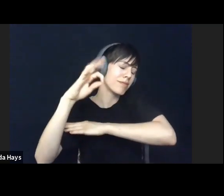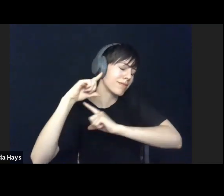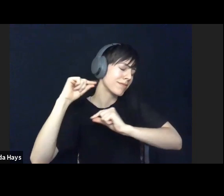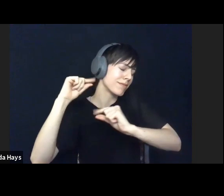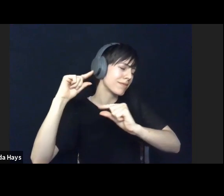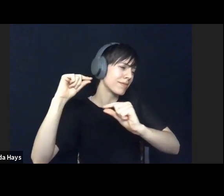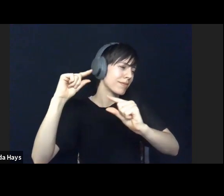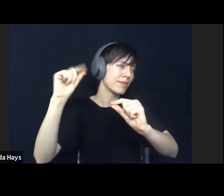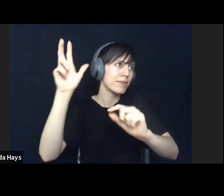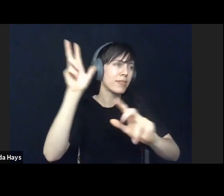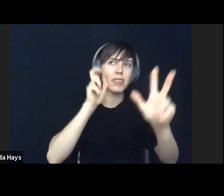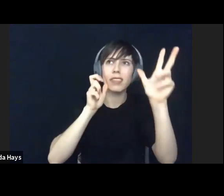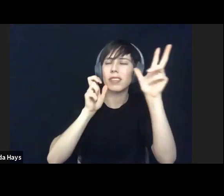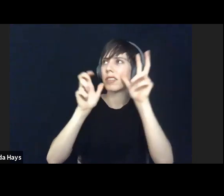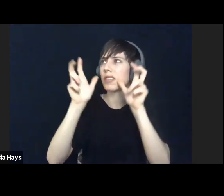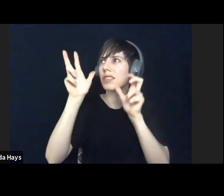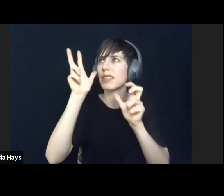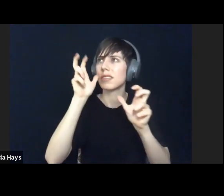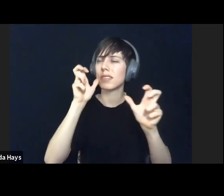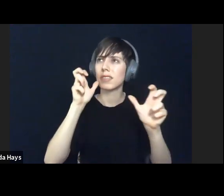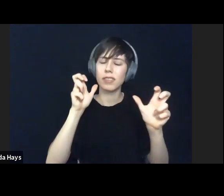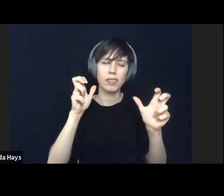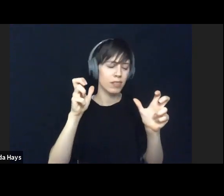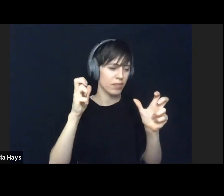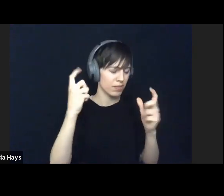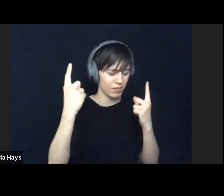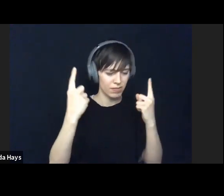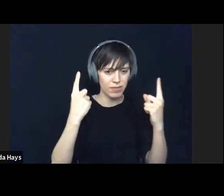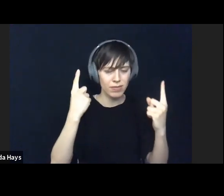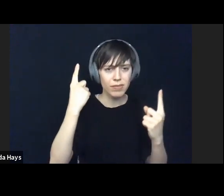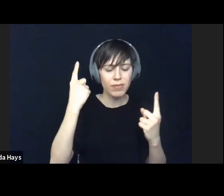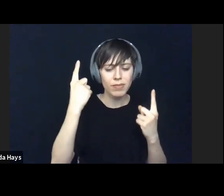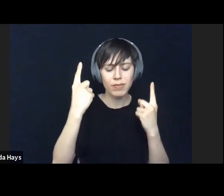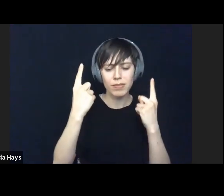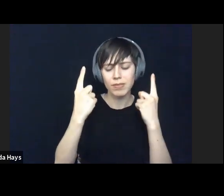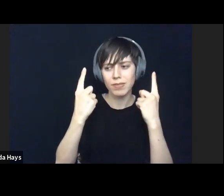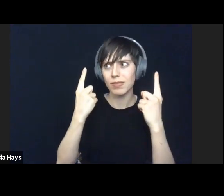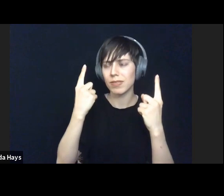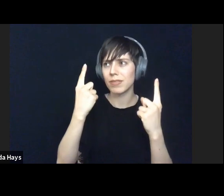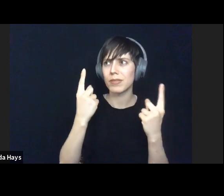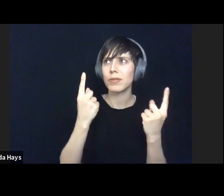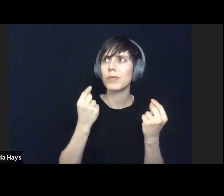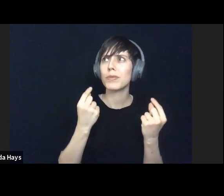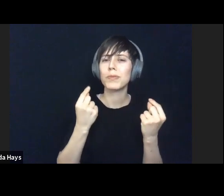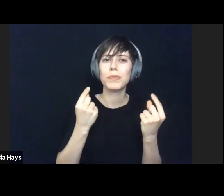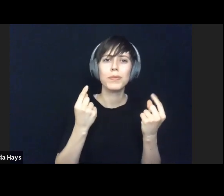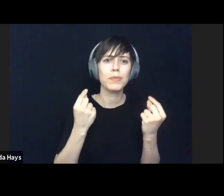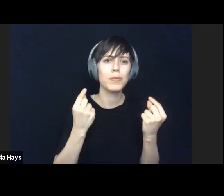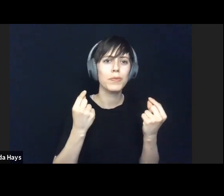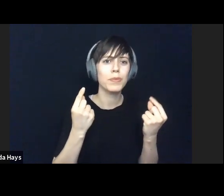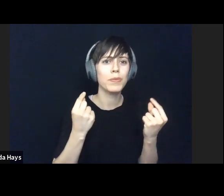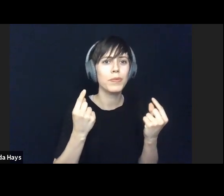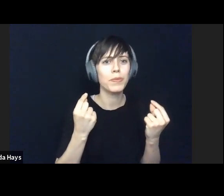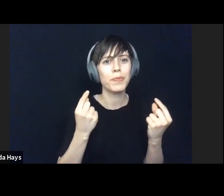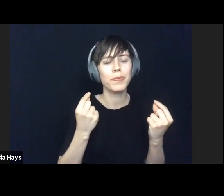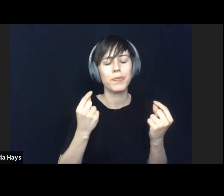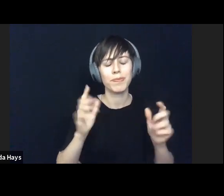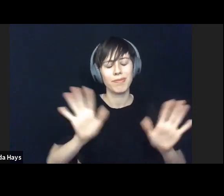Whispers in the shower steam, hints in every morning's greeting.